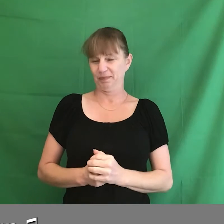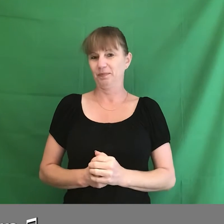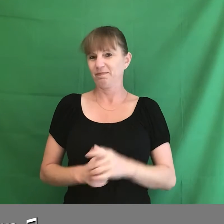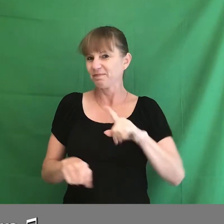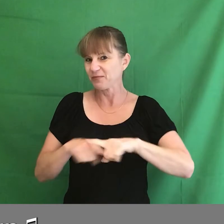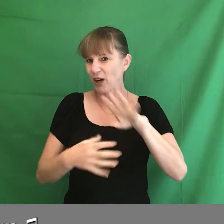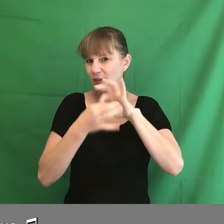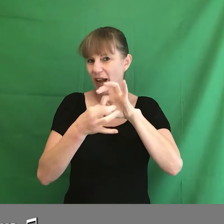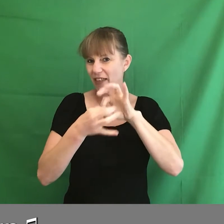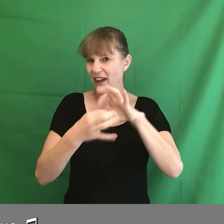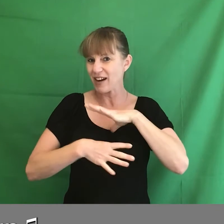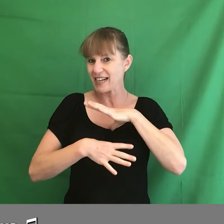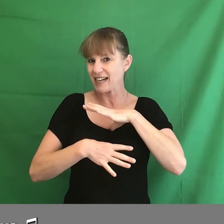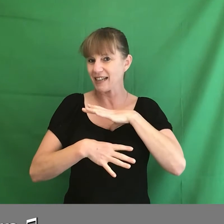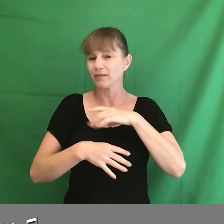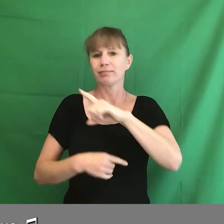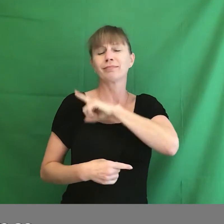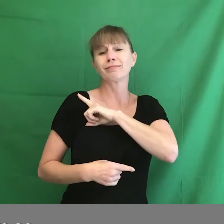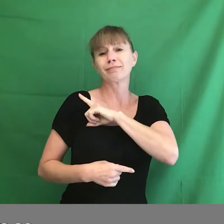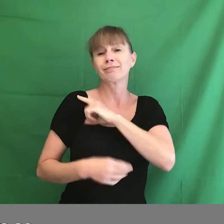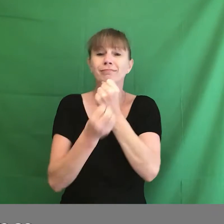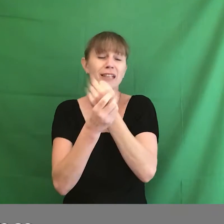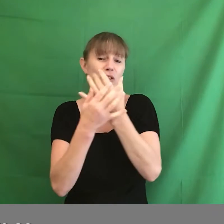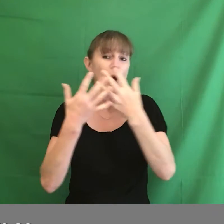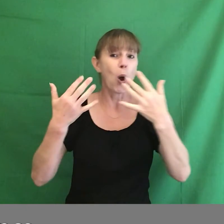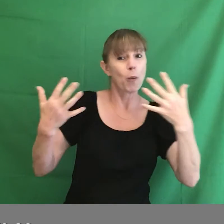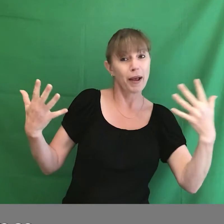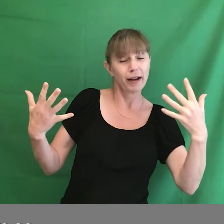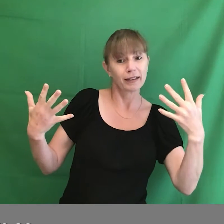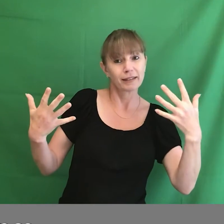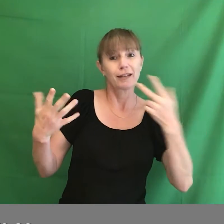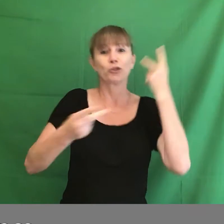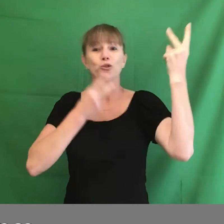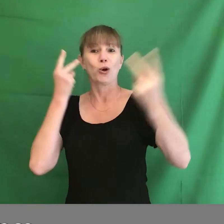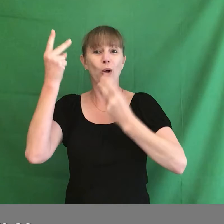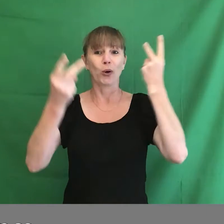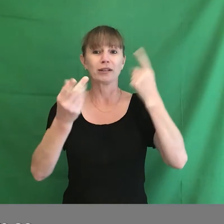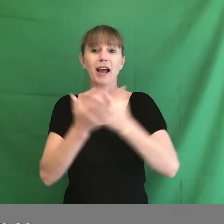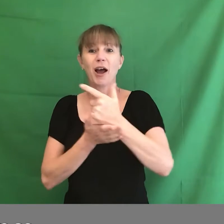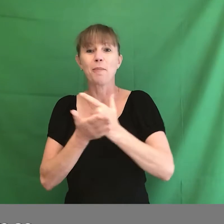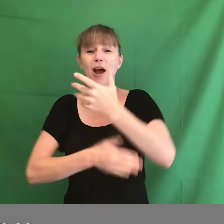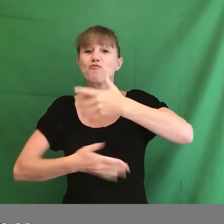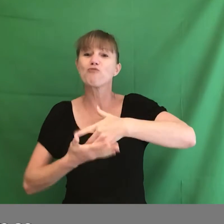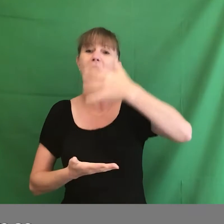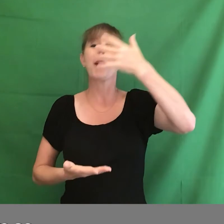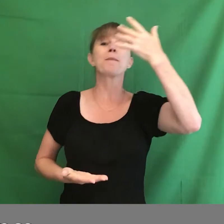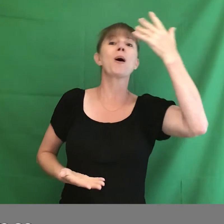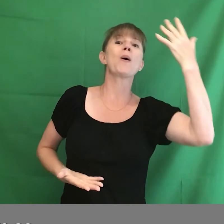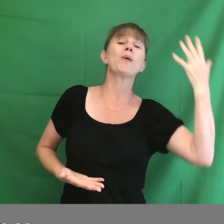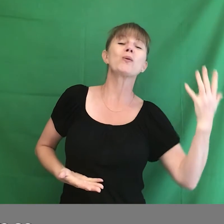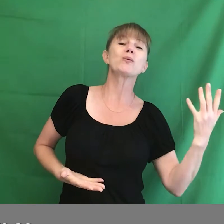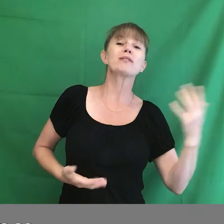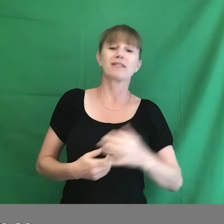rainbows? Let's try that together, ready? Why are there so many songs